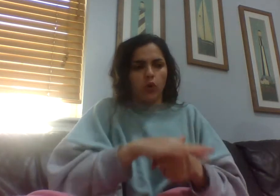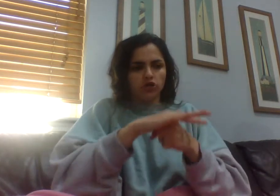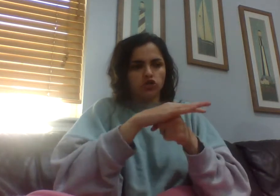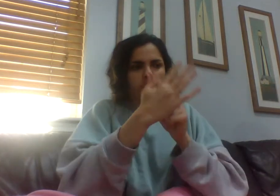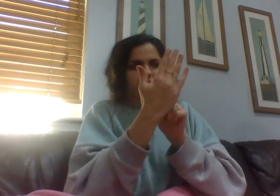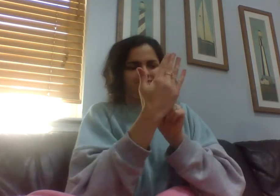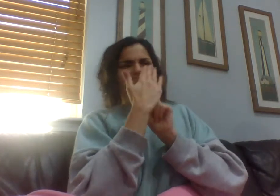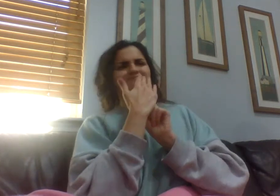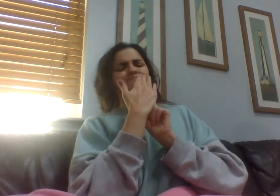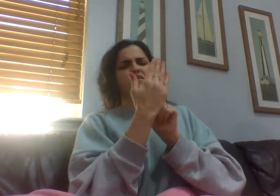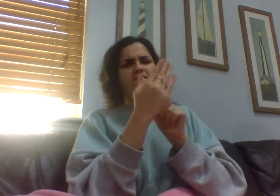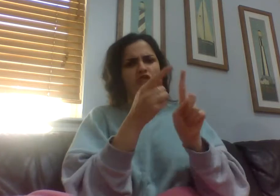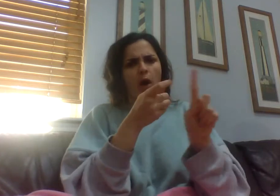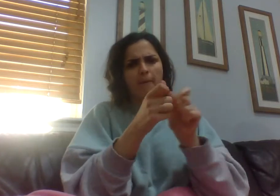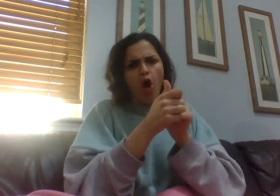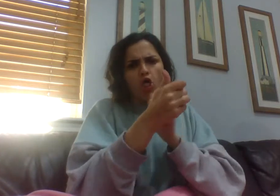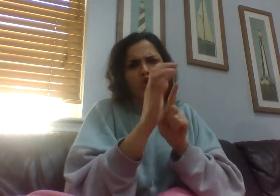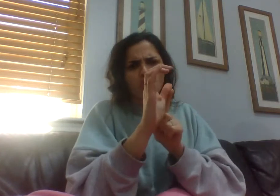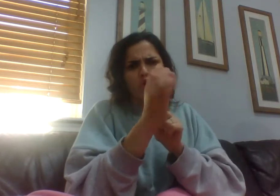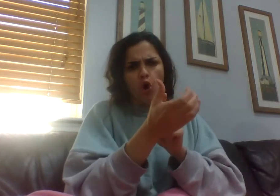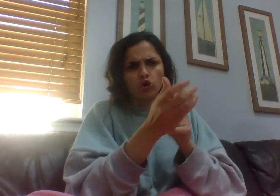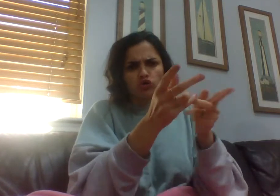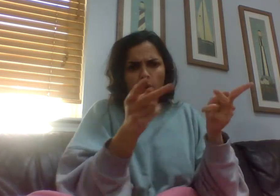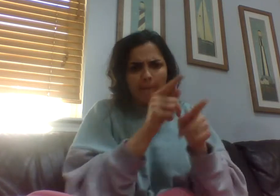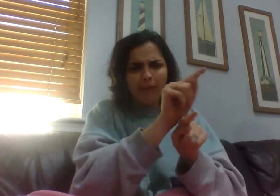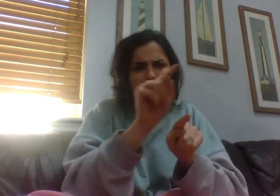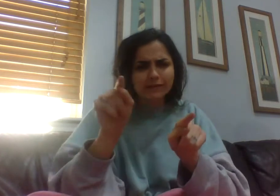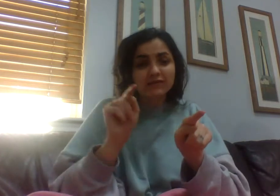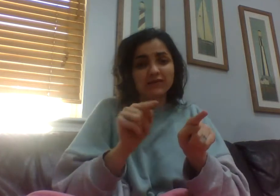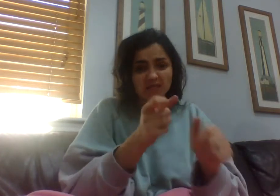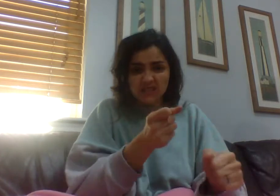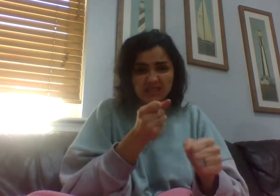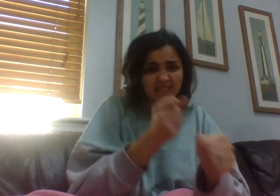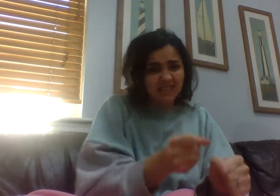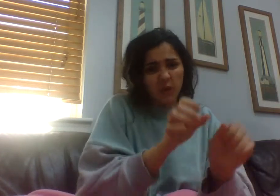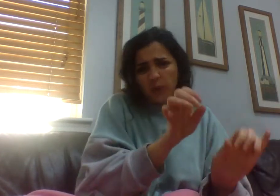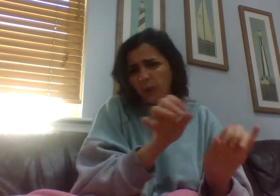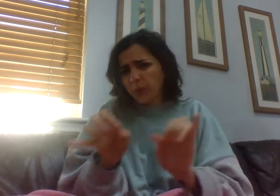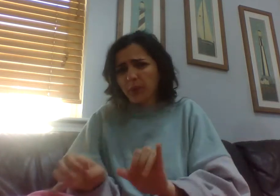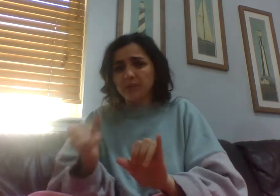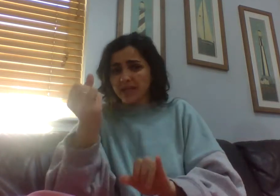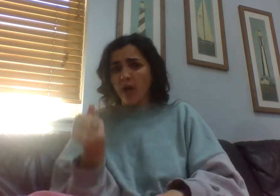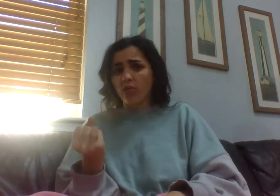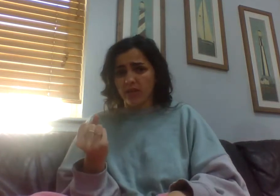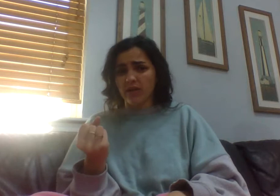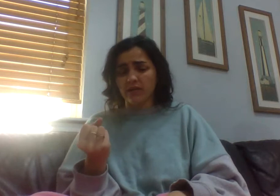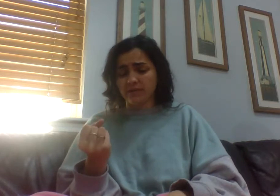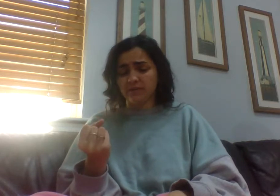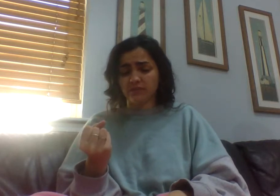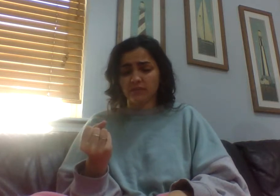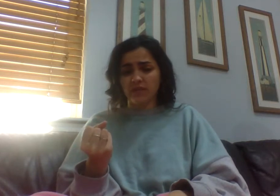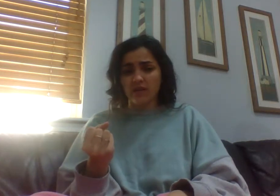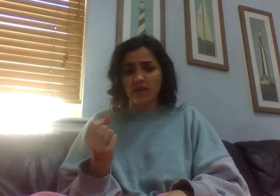other cultural sources was just as strong in the North as it was in the South. But as Lawrence writes in this caption,